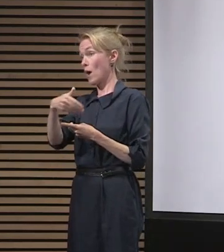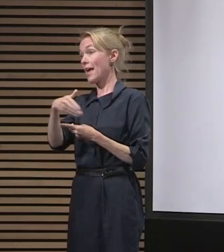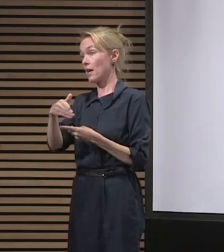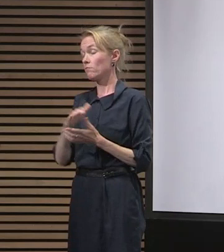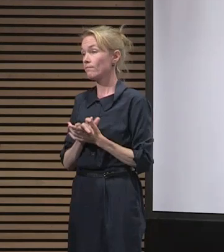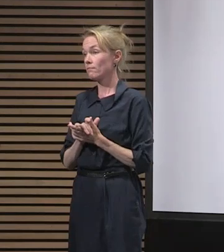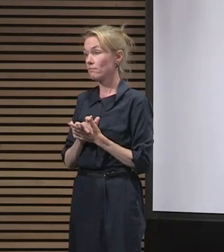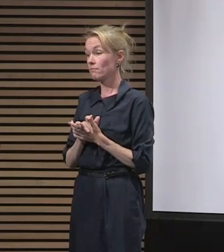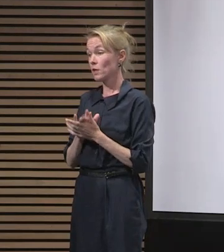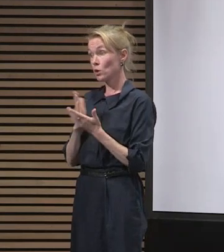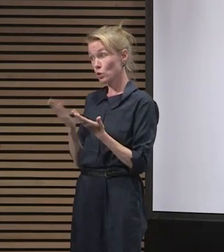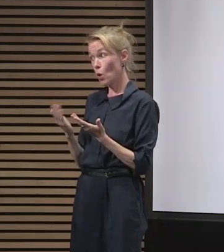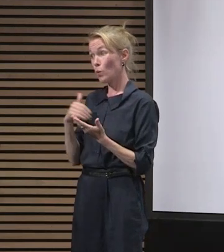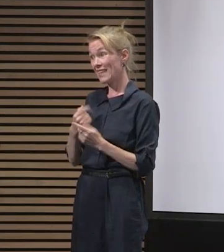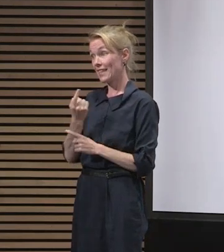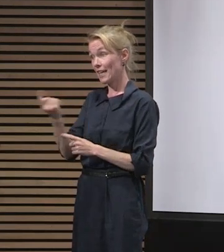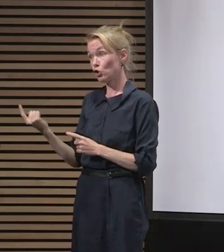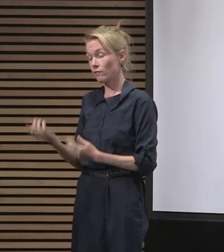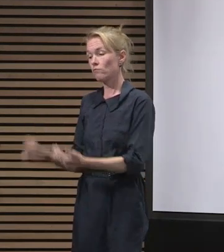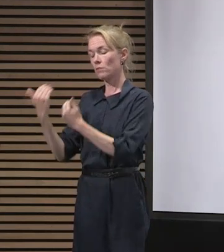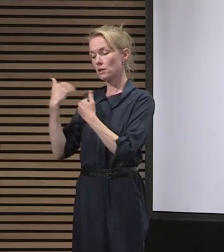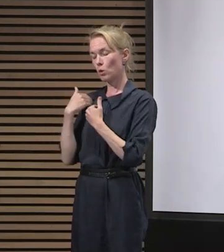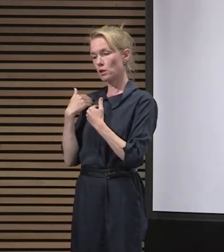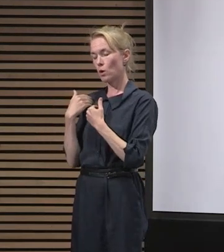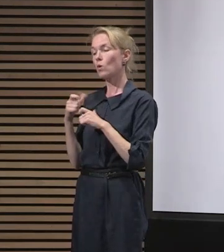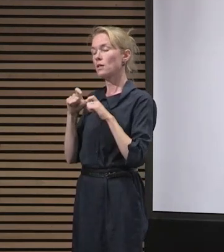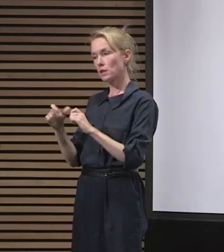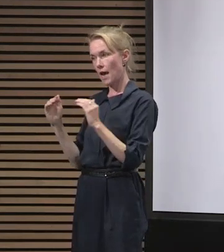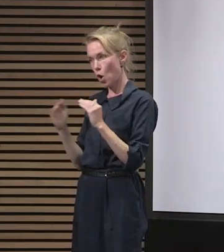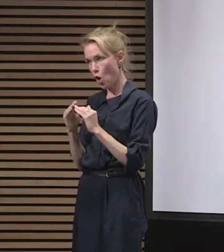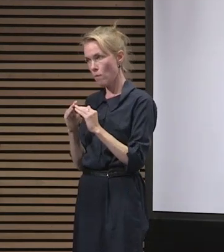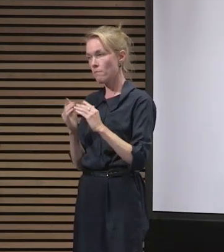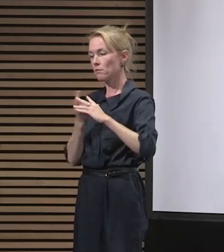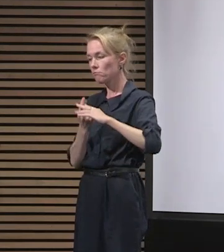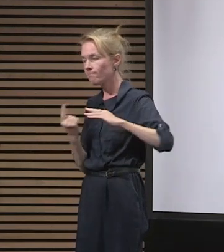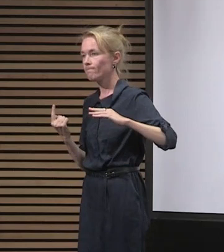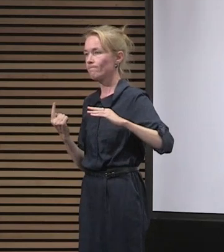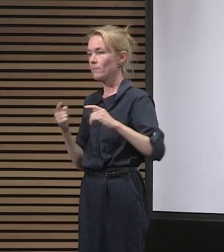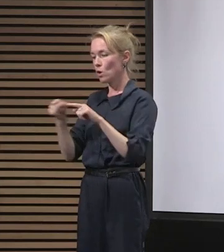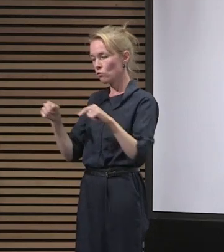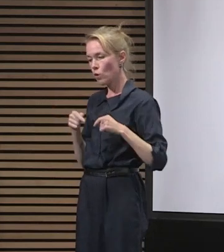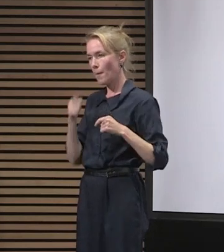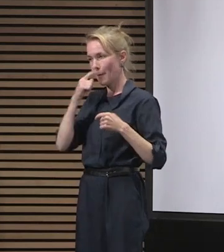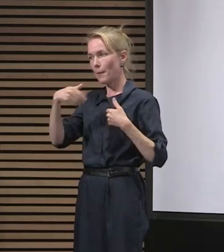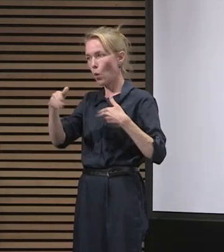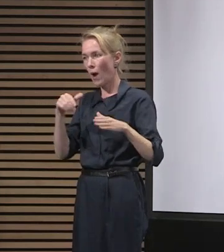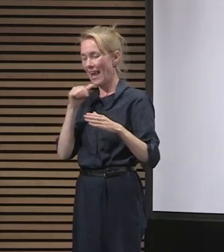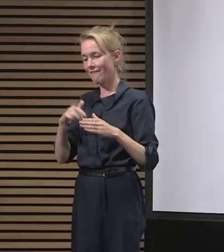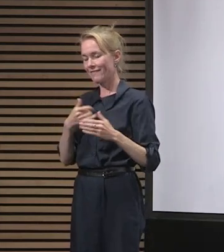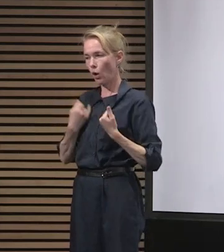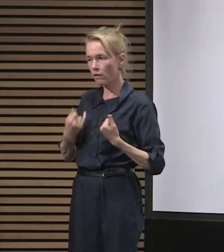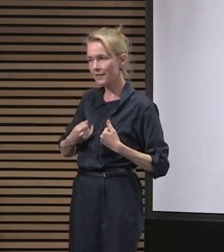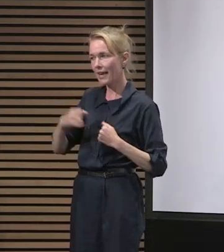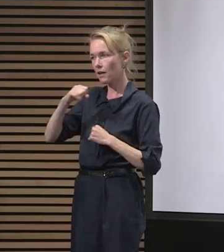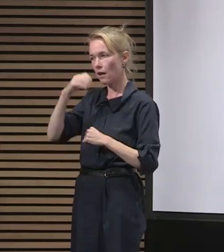requires everybody to play their part and observe the self-isolation rules that are in place, and to avoid social